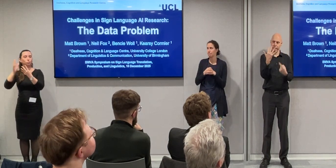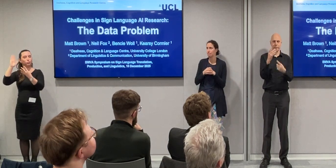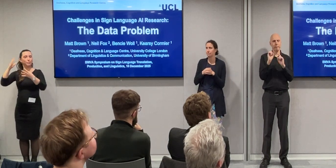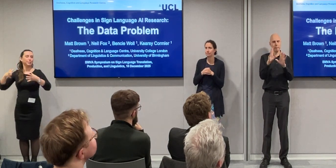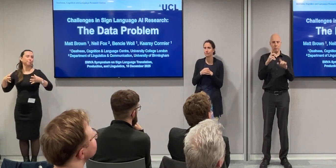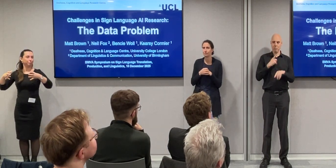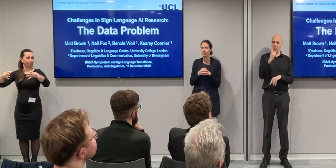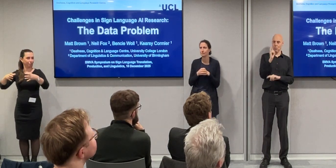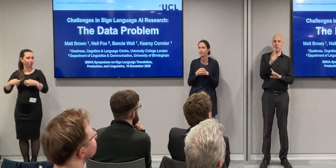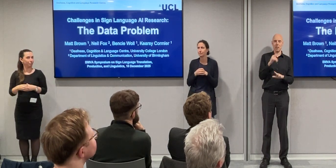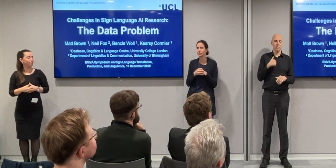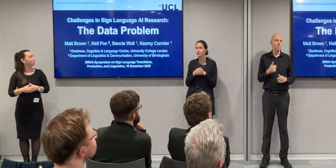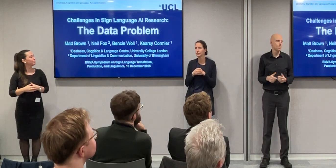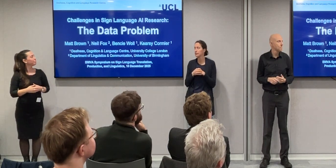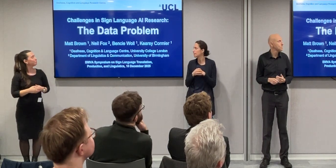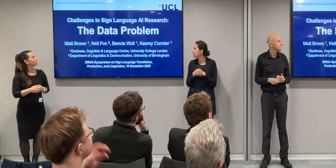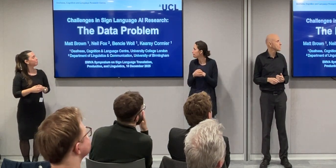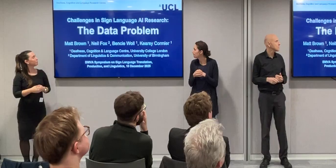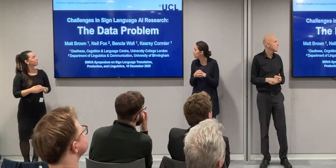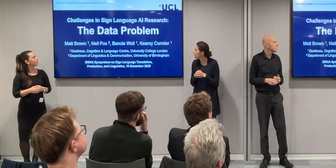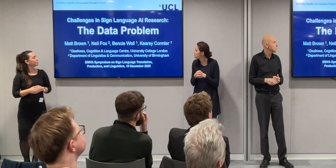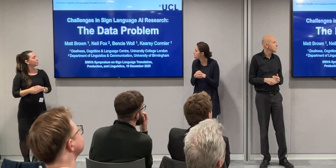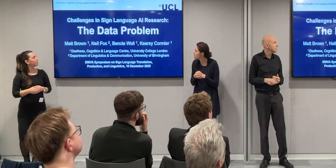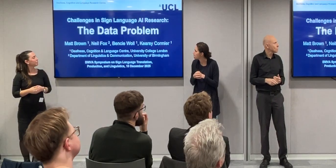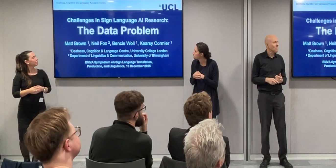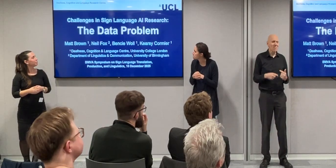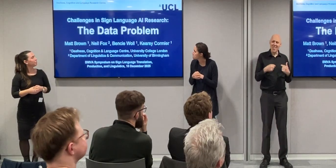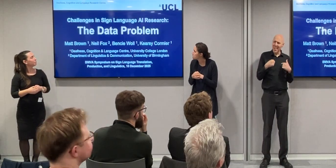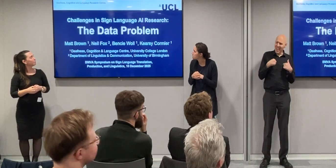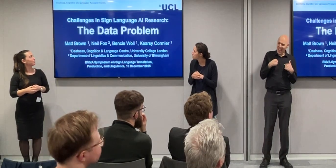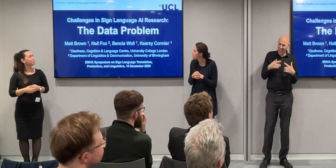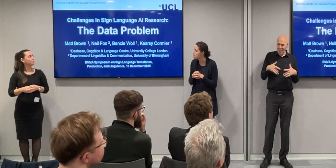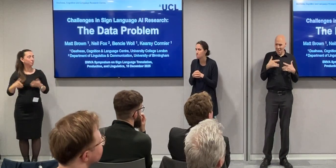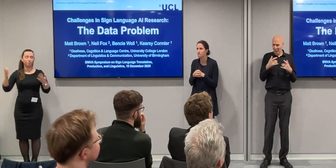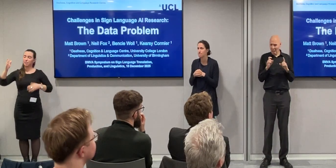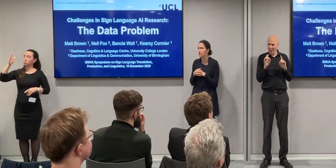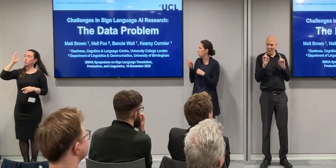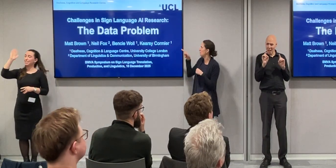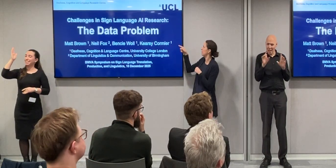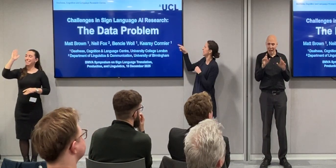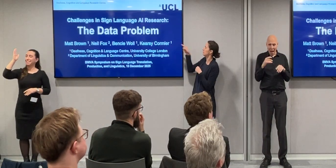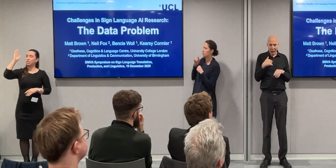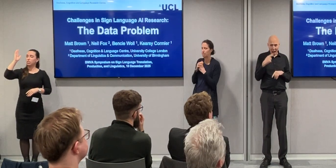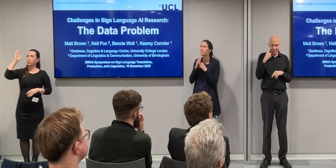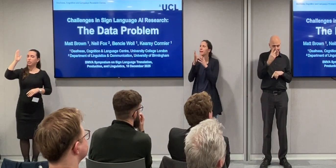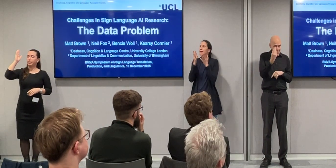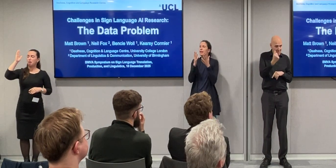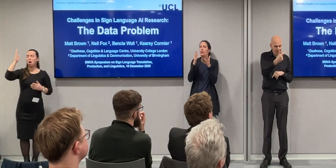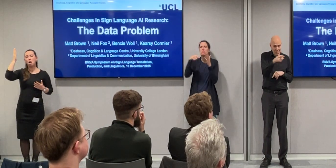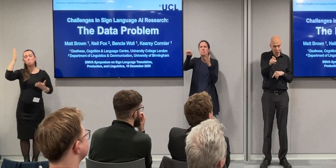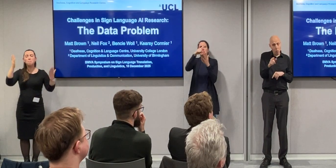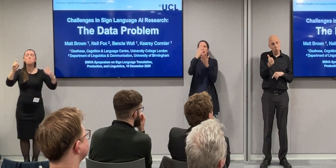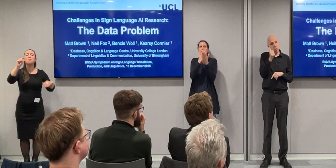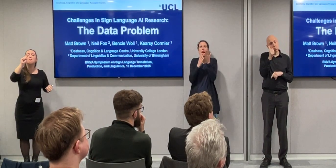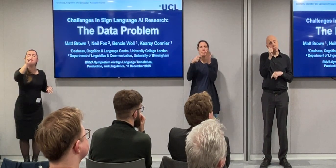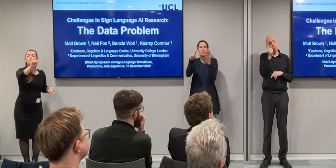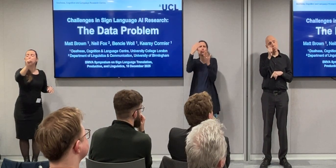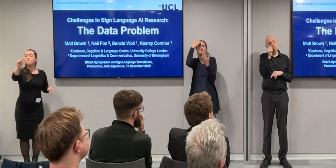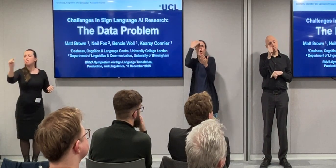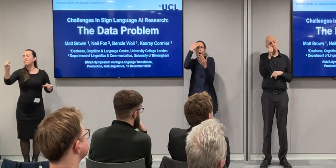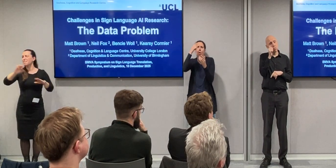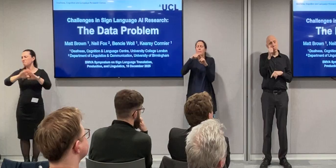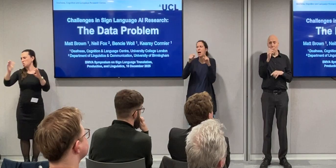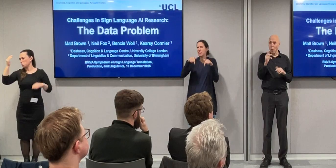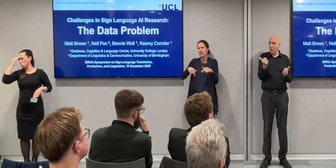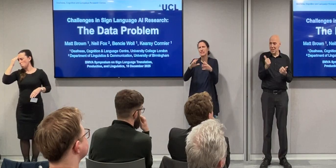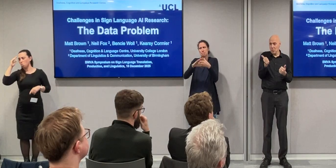So I feel like what I'm about to say is probably known to at least some of you, but we just feel that it's a message that really